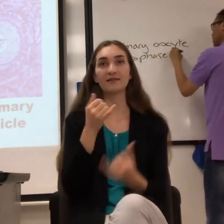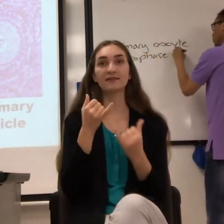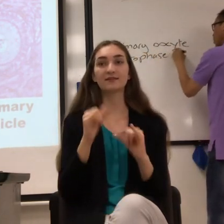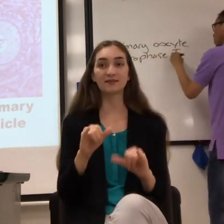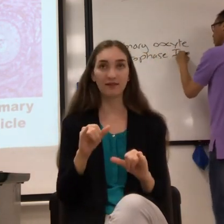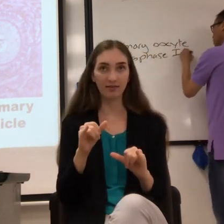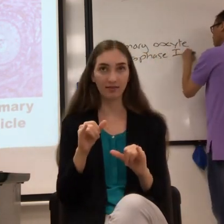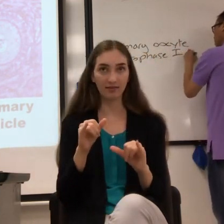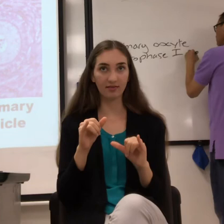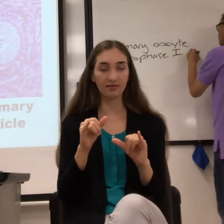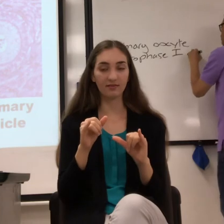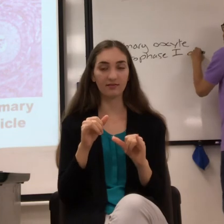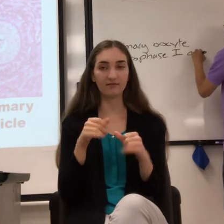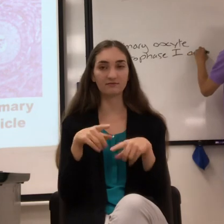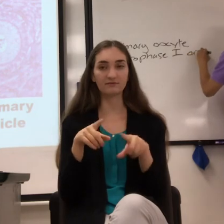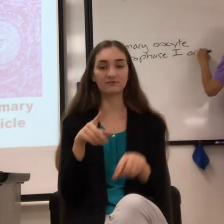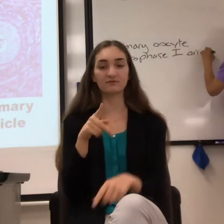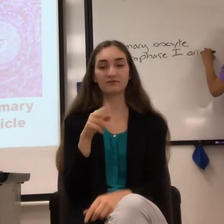prophase one